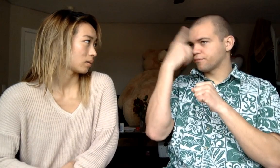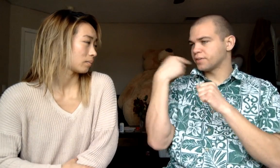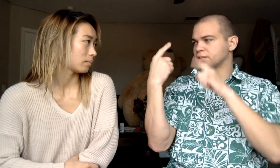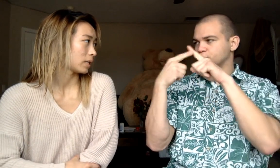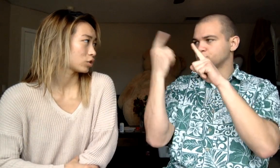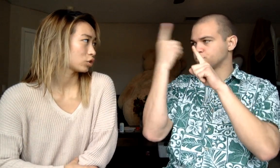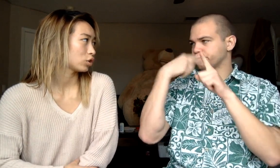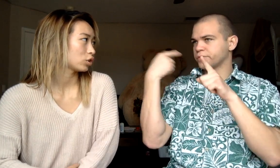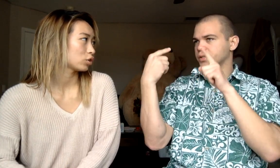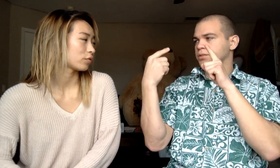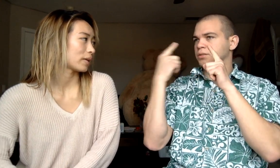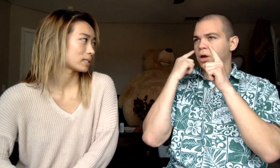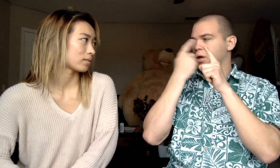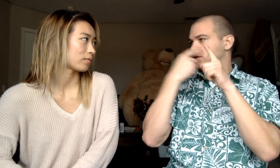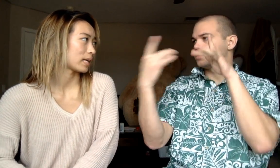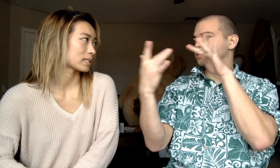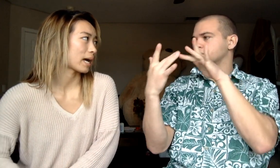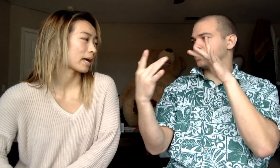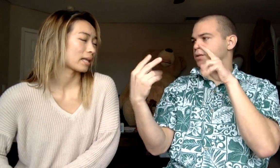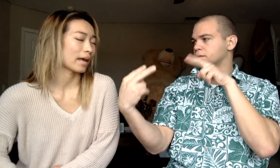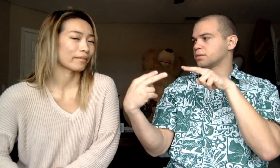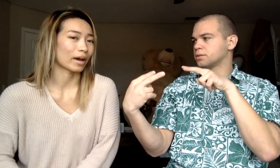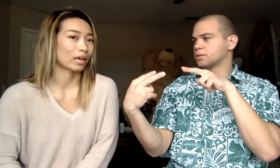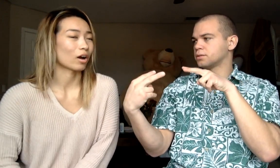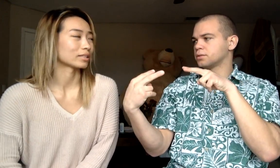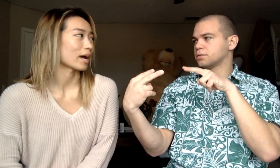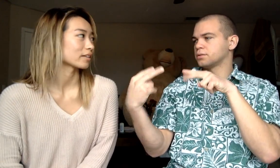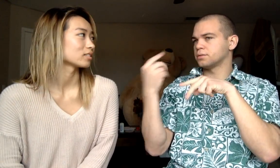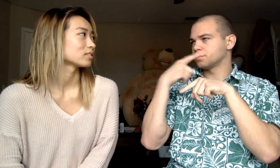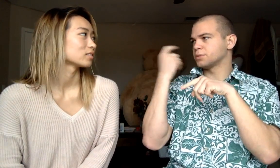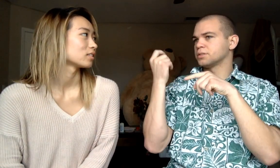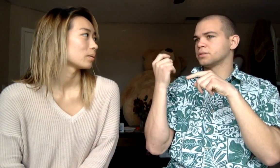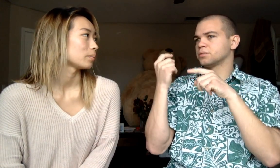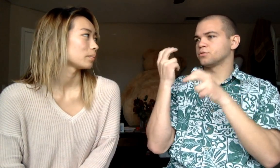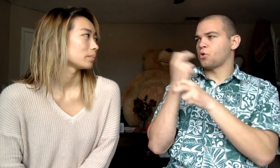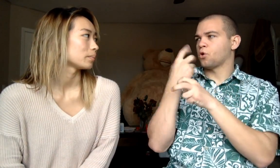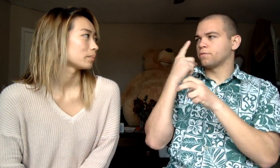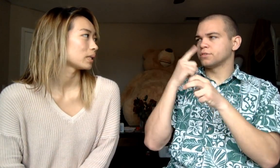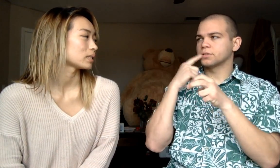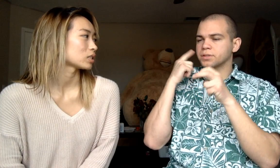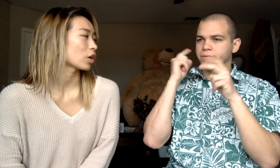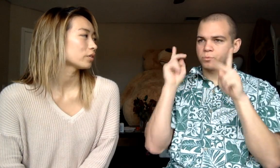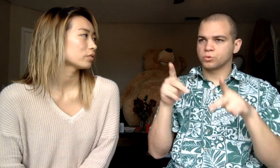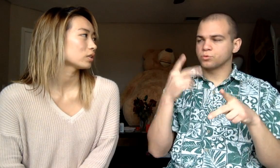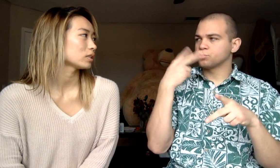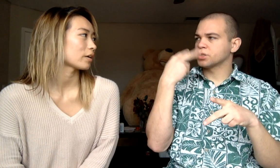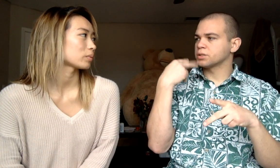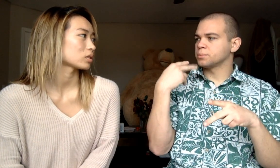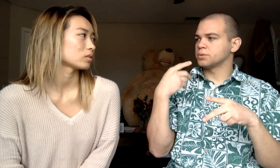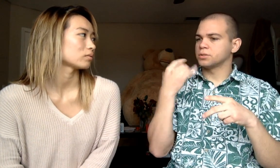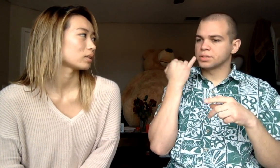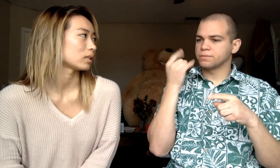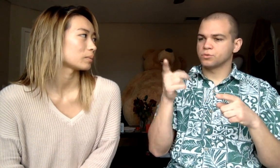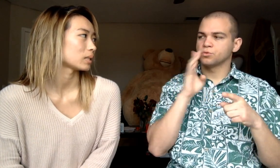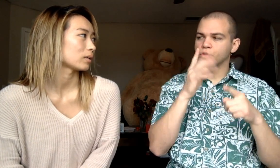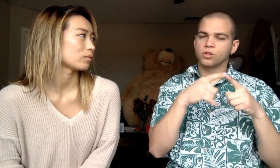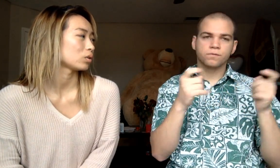make sure you're face to face and have eye contact. Because it's hard for a deaf person to read lips if you